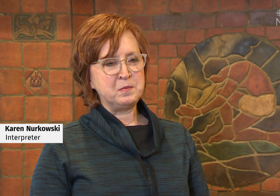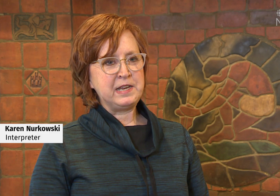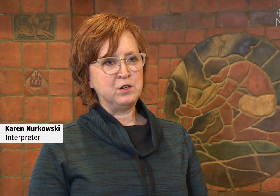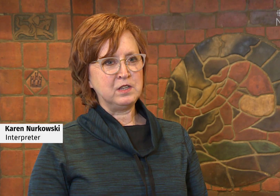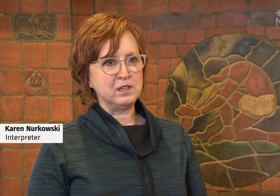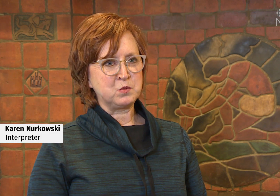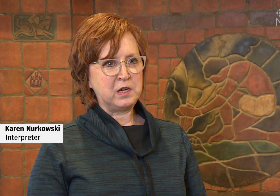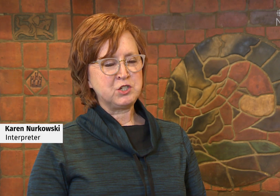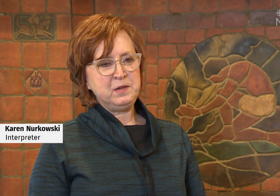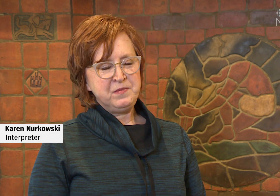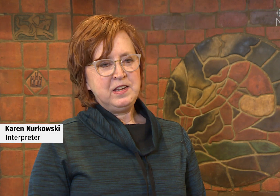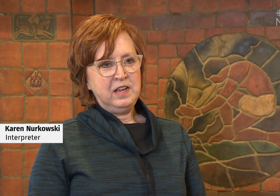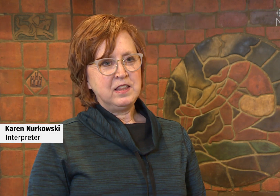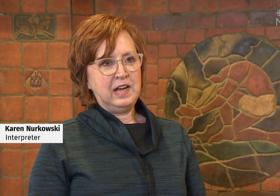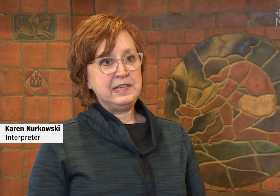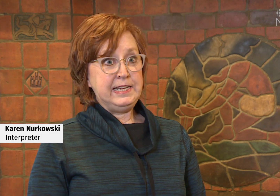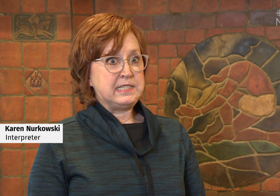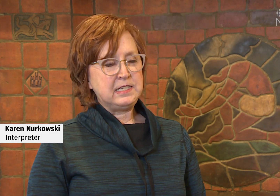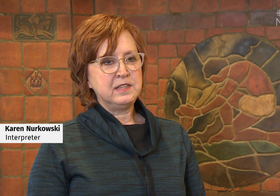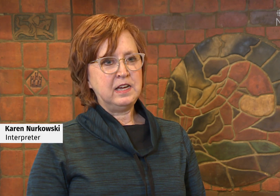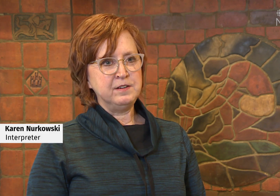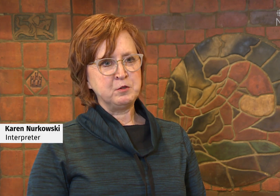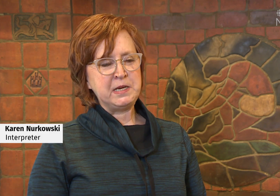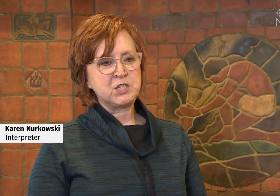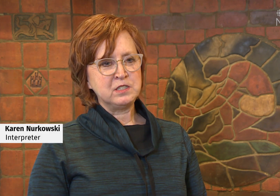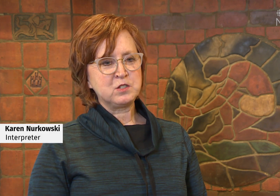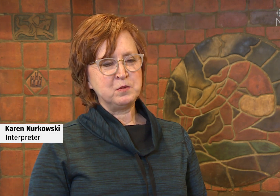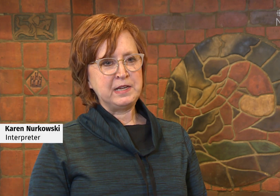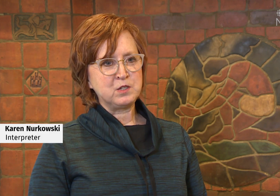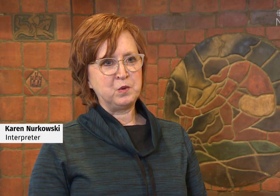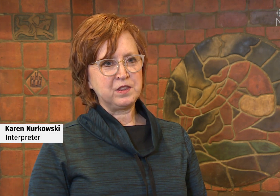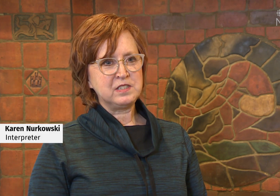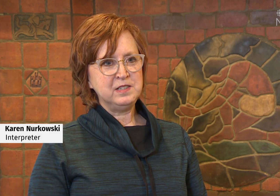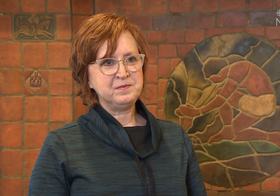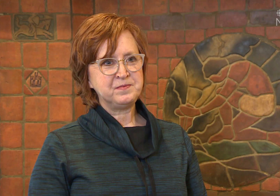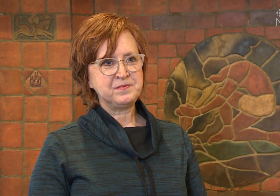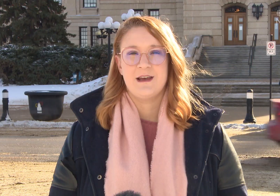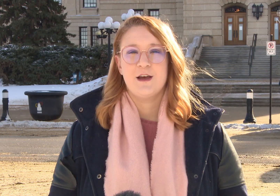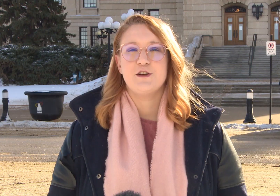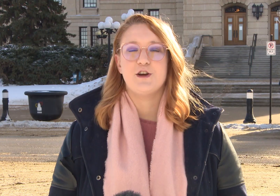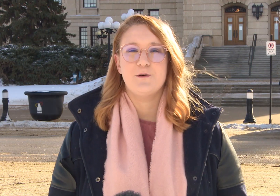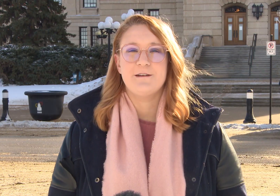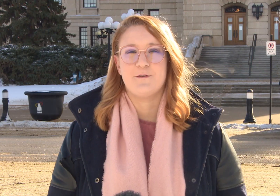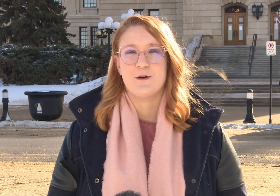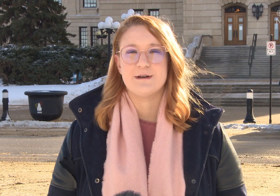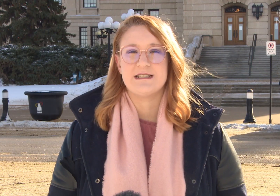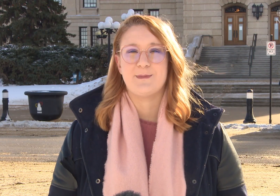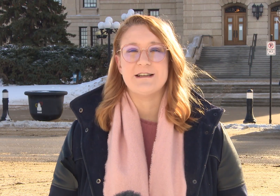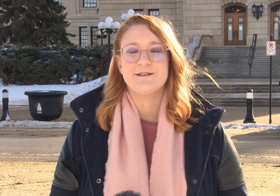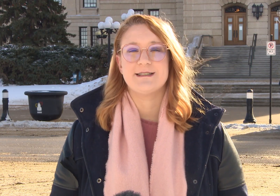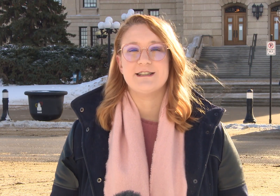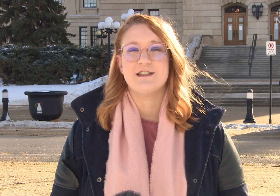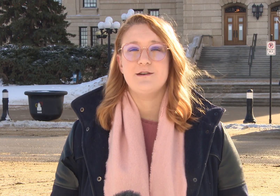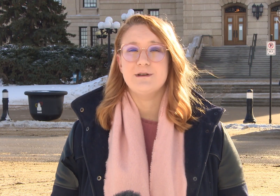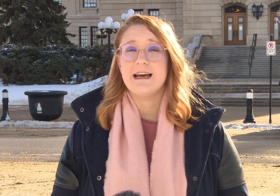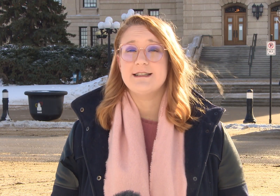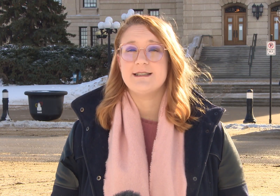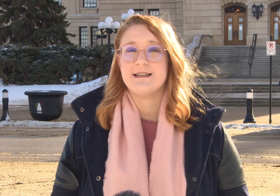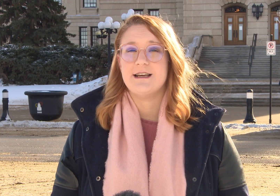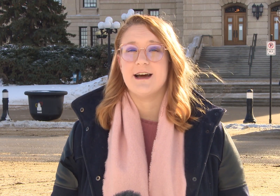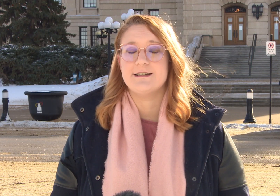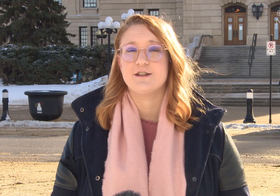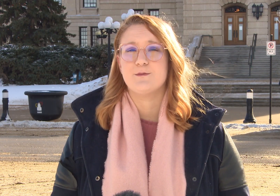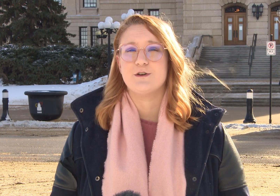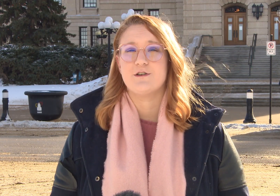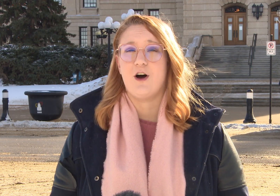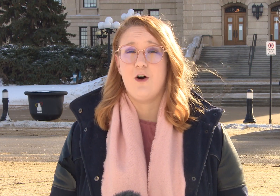that somebody out there is watching that needs that information, so it makes it worth it. Going forward, Spicer says she would like to